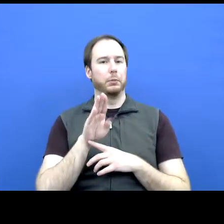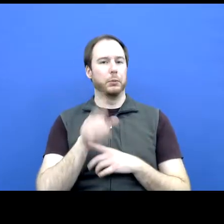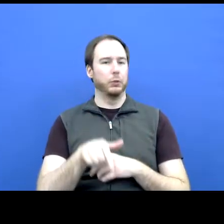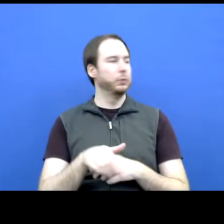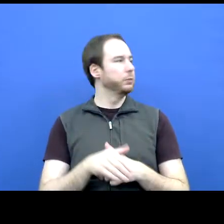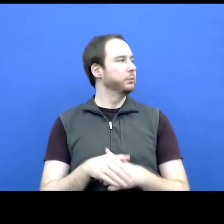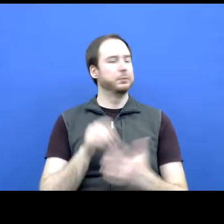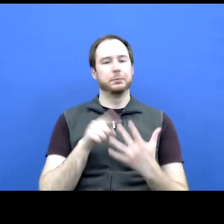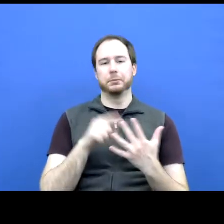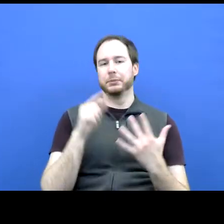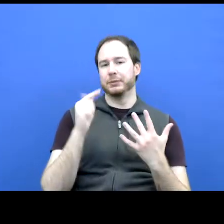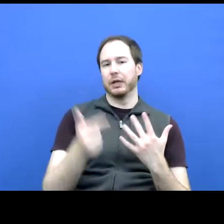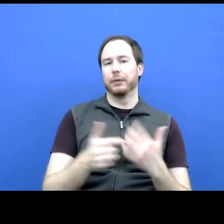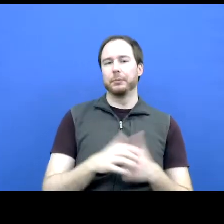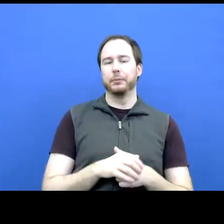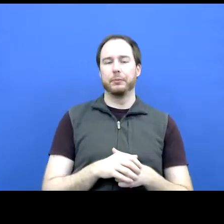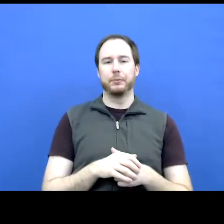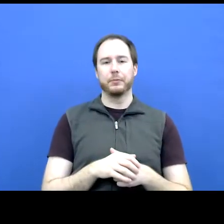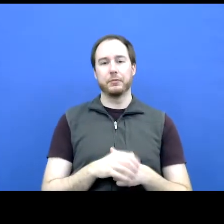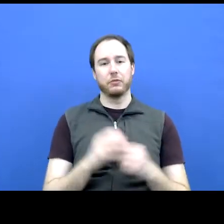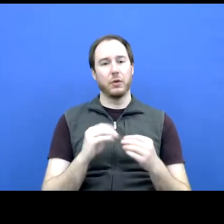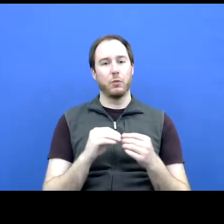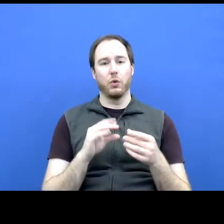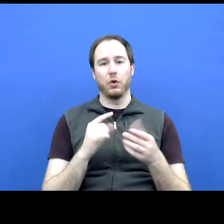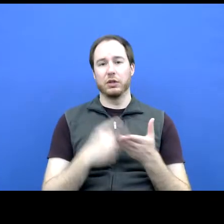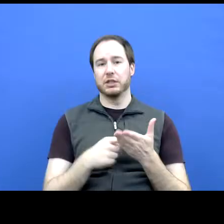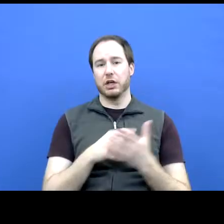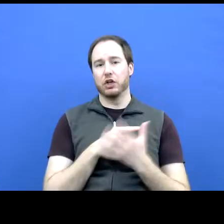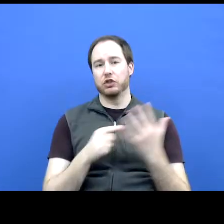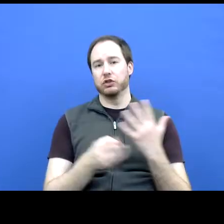I will second. Any further discussion?